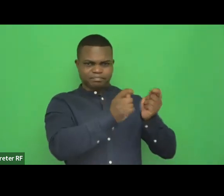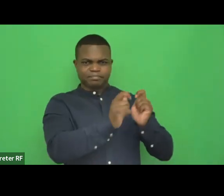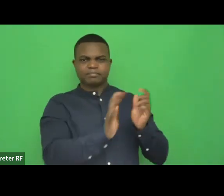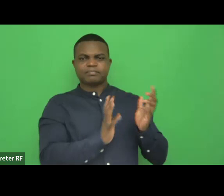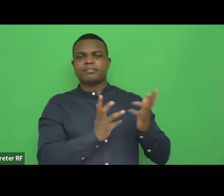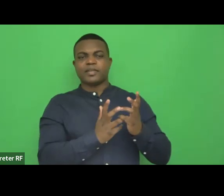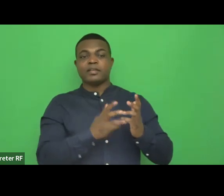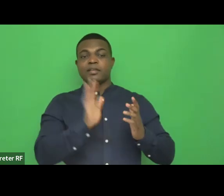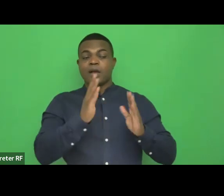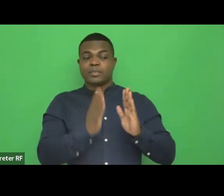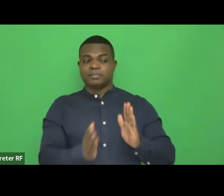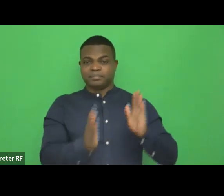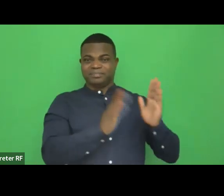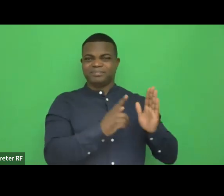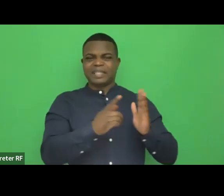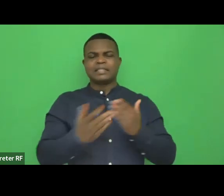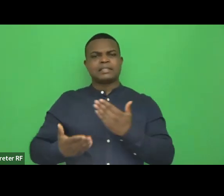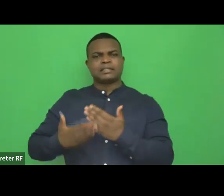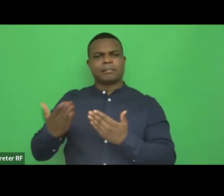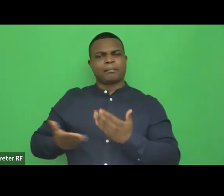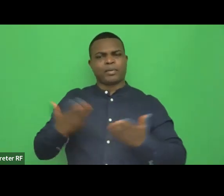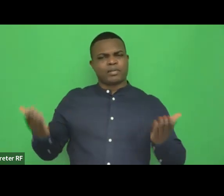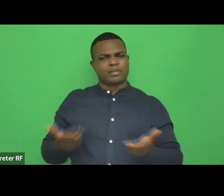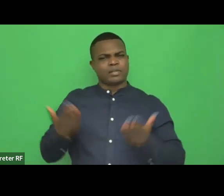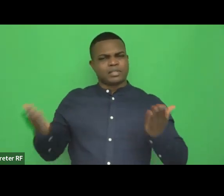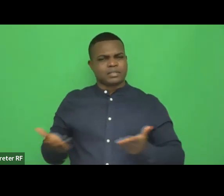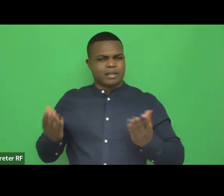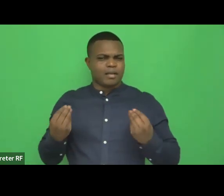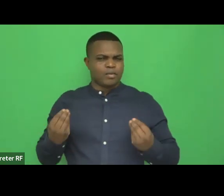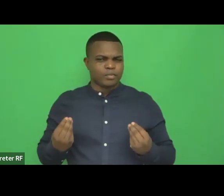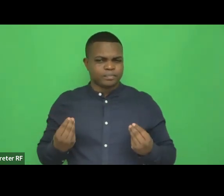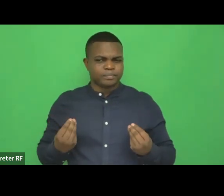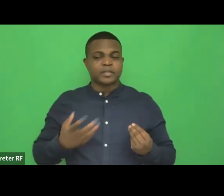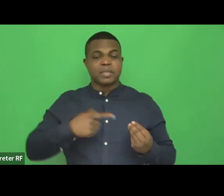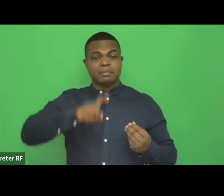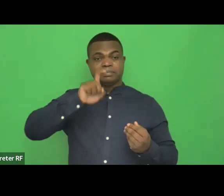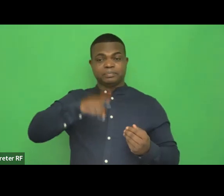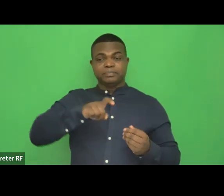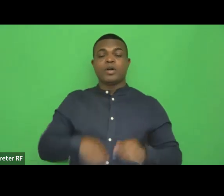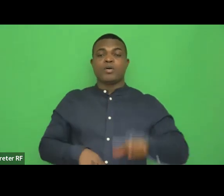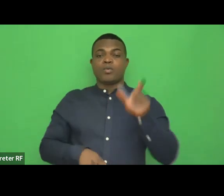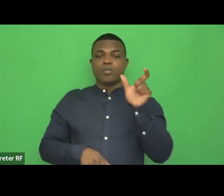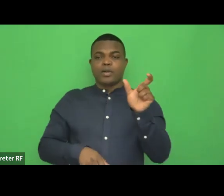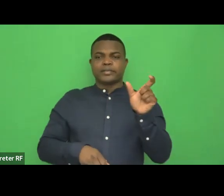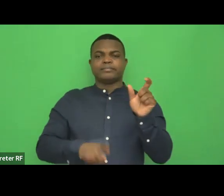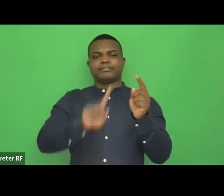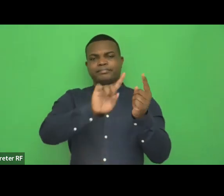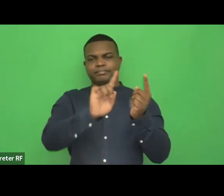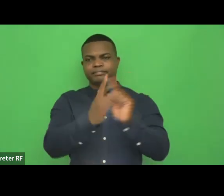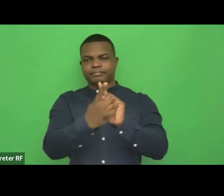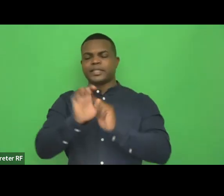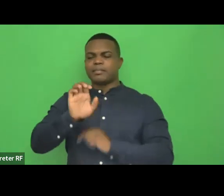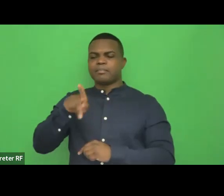Word document that I've just downloaded from the EDF website, and I've clicked on Word to EPUB and